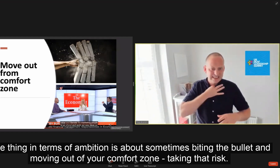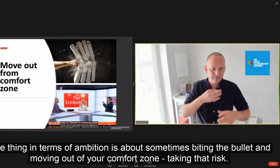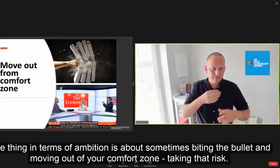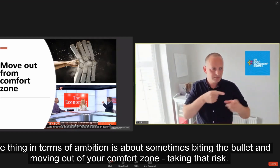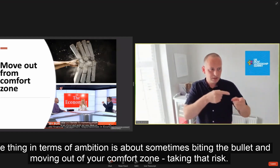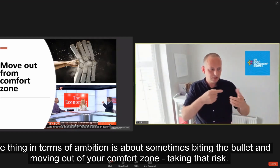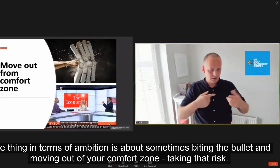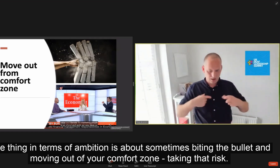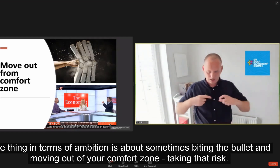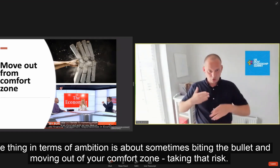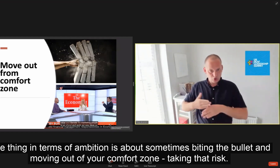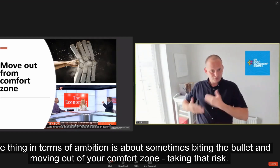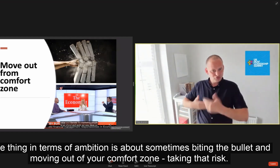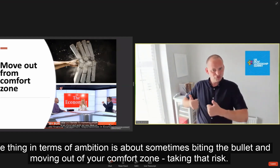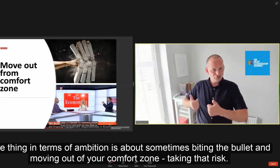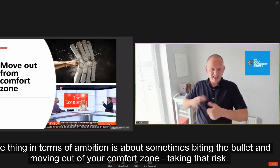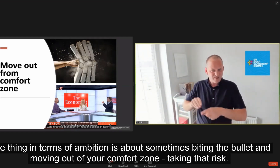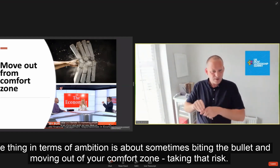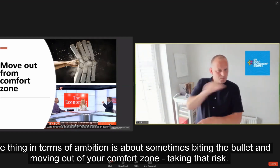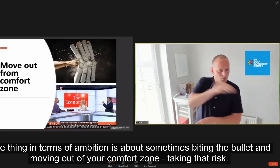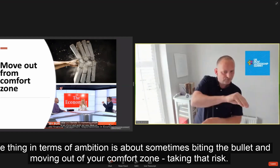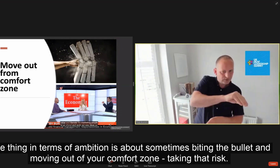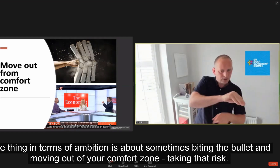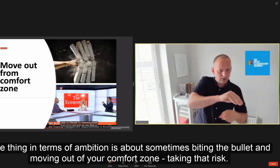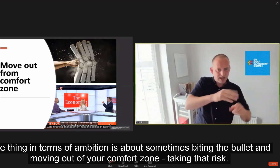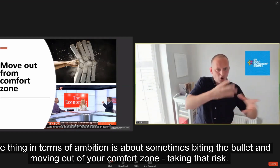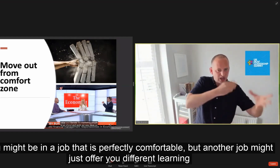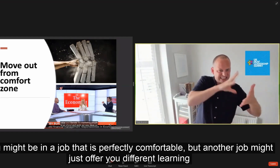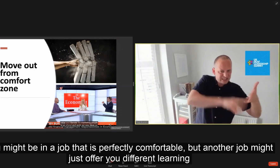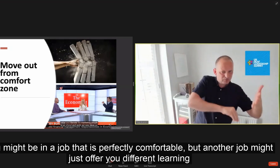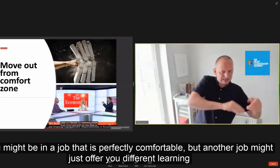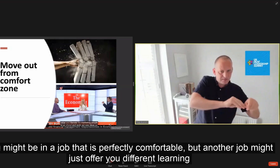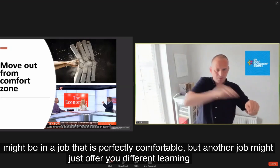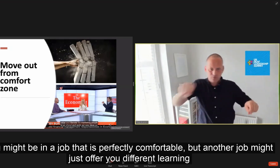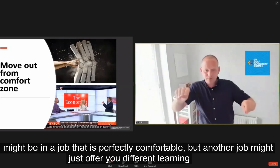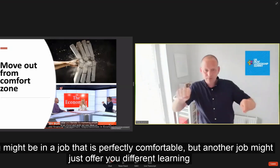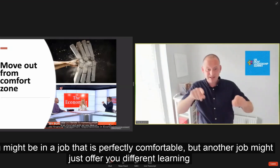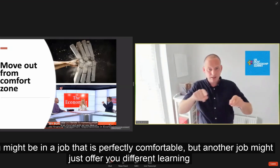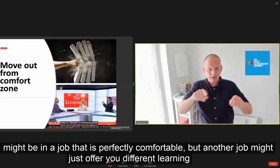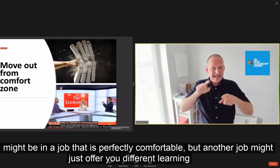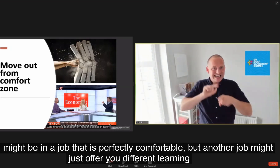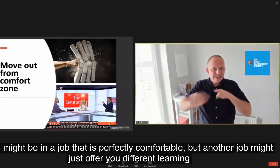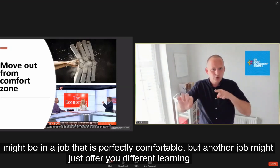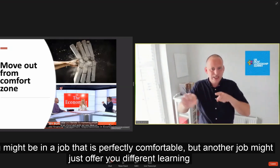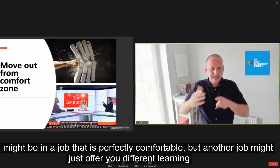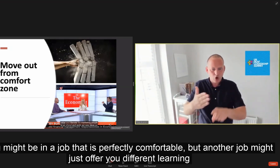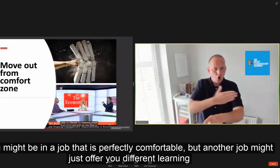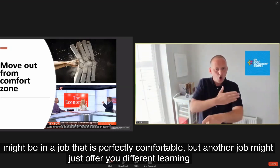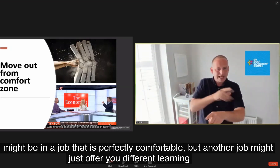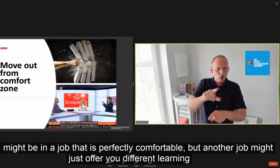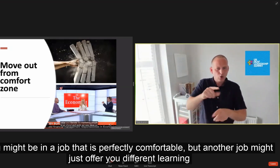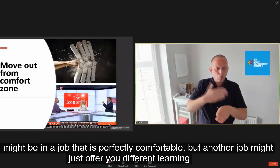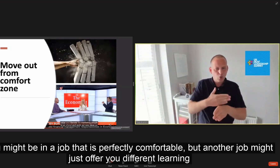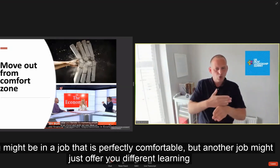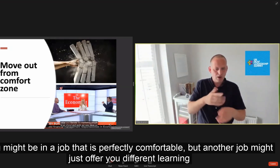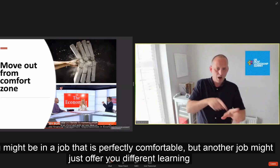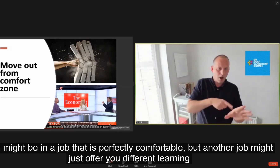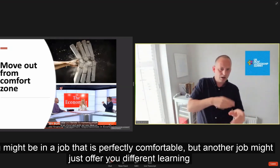of your comfort zone, you know, taking that risk. You might be in a job that is perfectly comfortable, but another job might just offer you